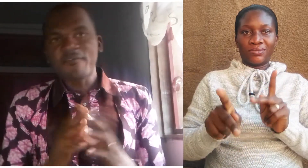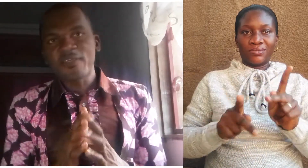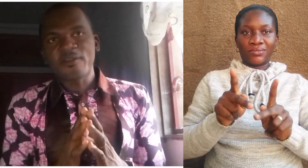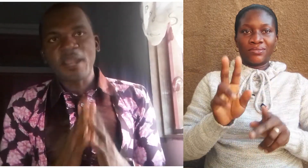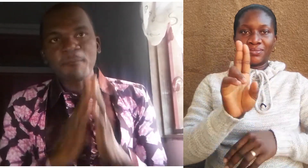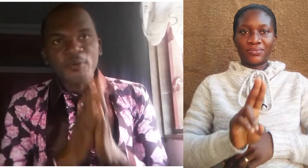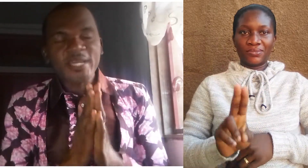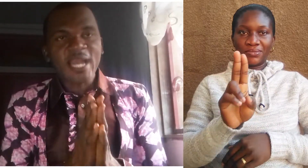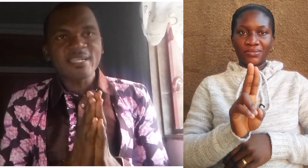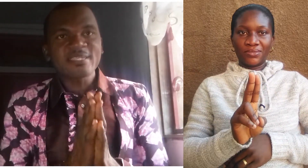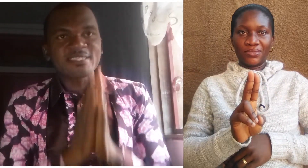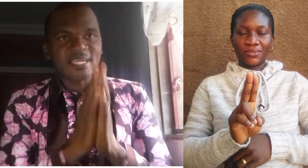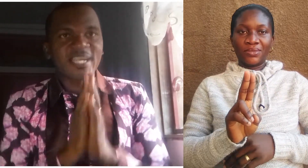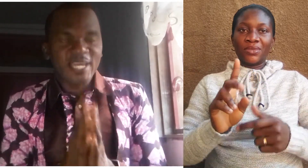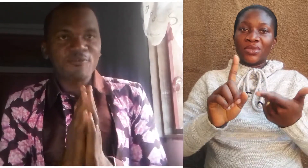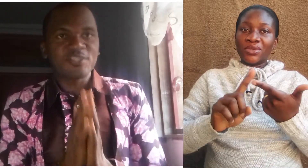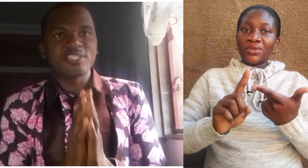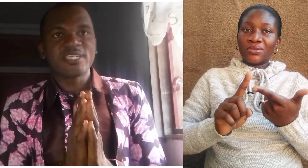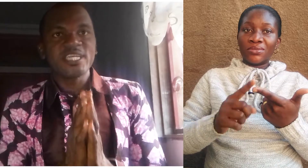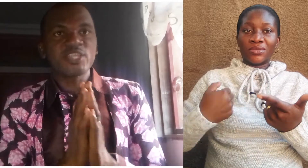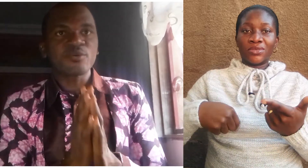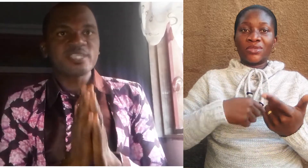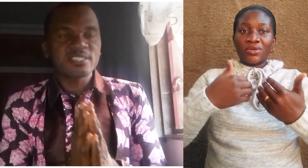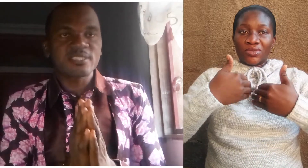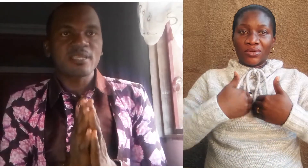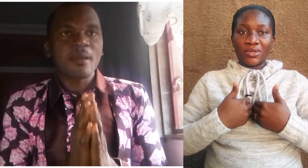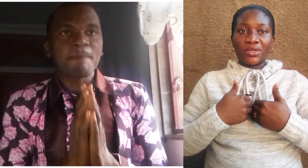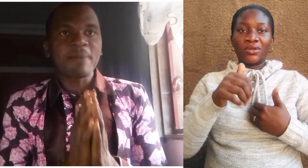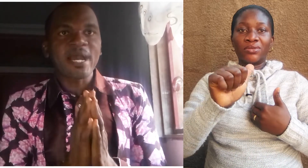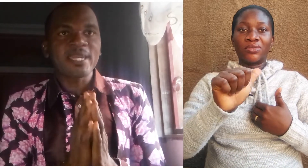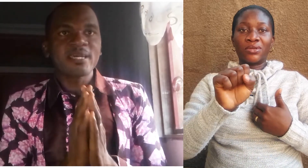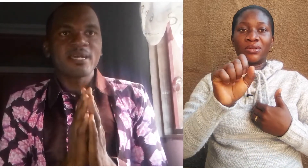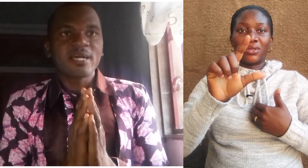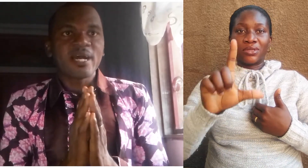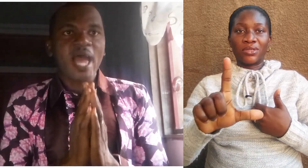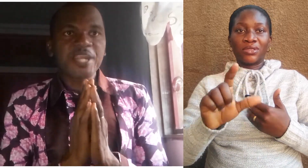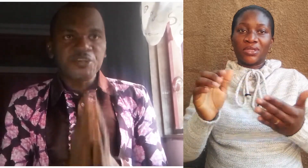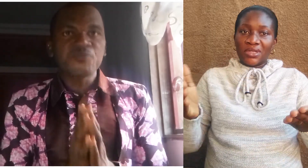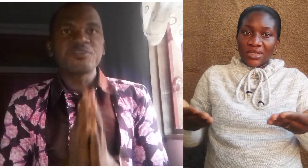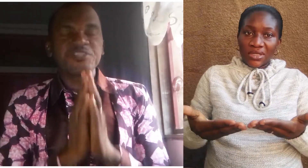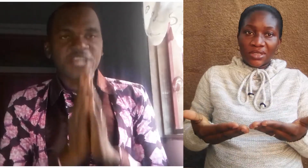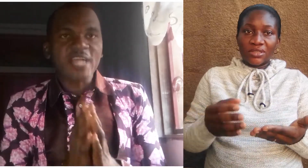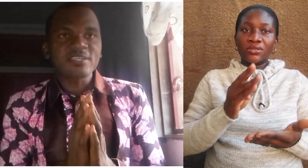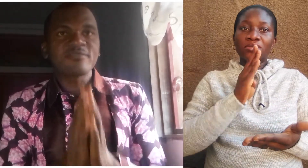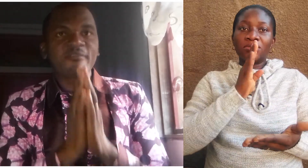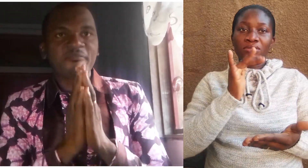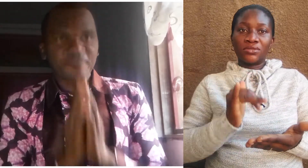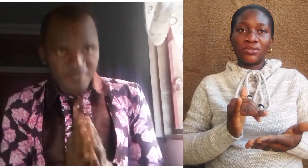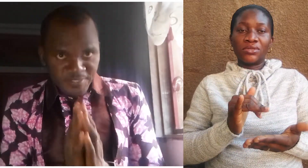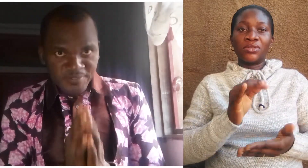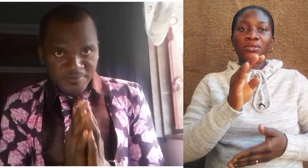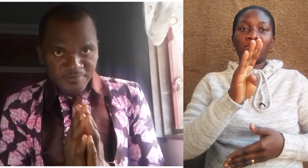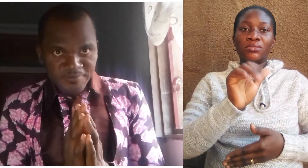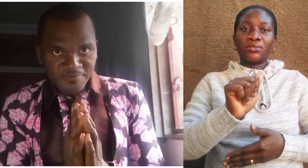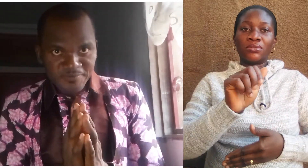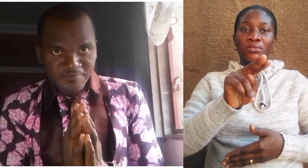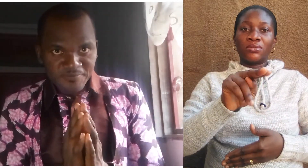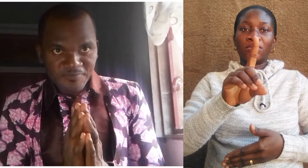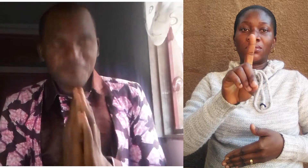we have the American Sign Language introduced by Andrew Jackson first.